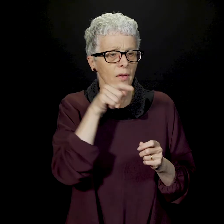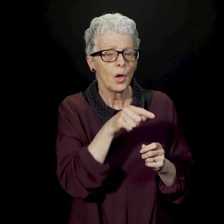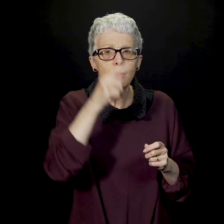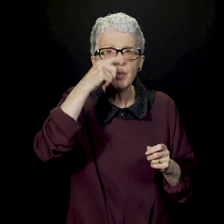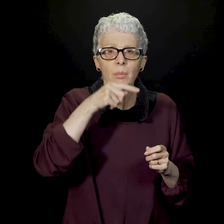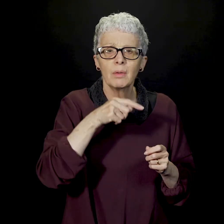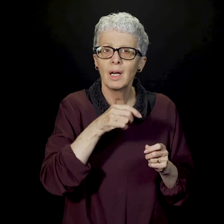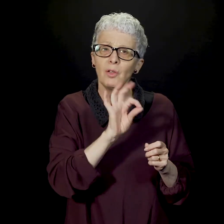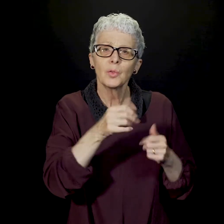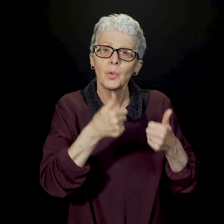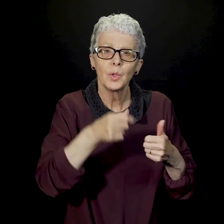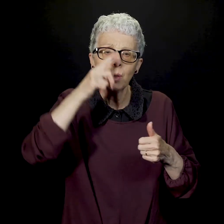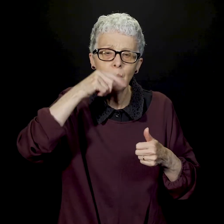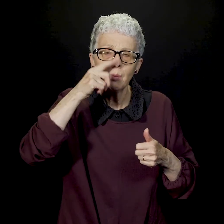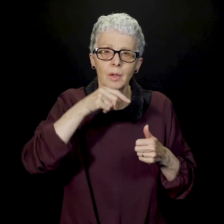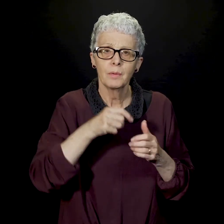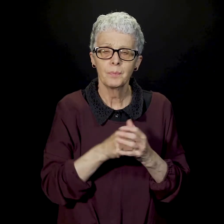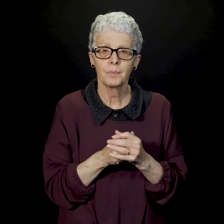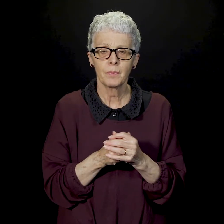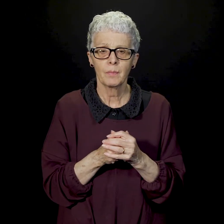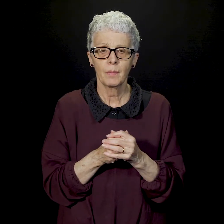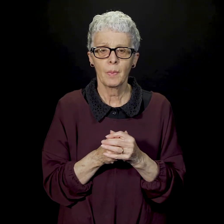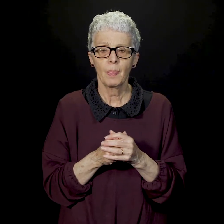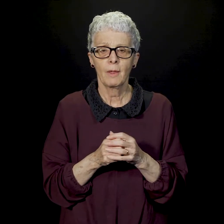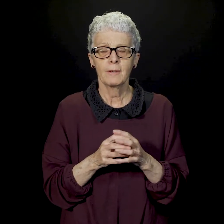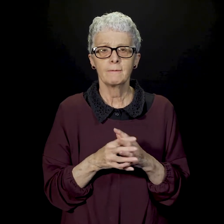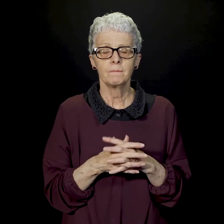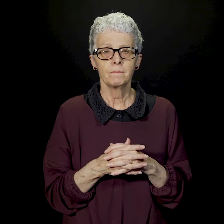much, but because it shows too little.